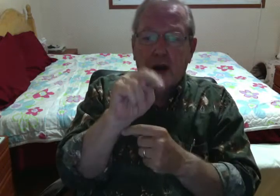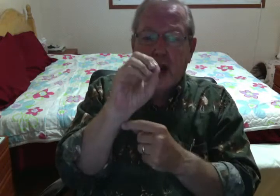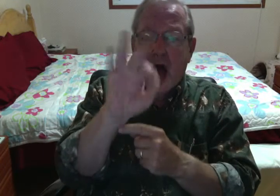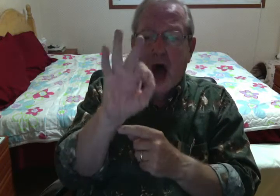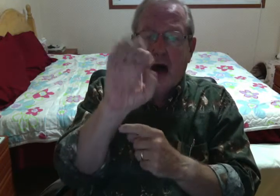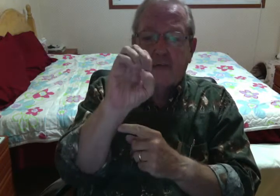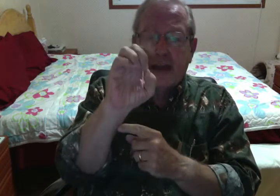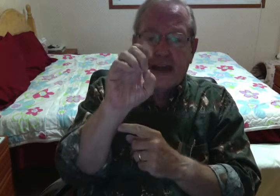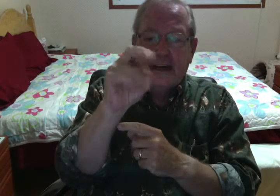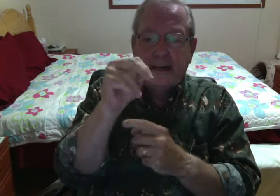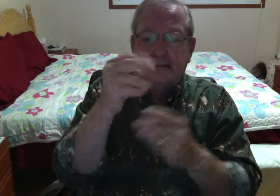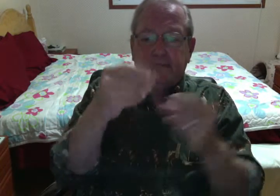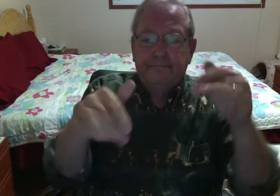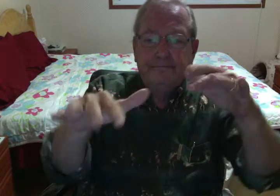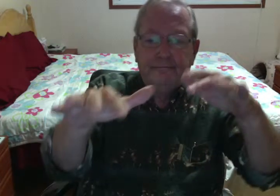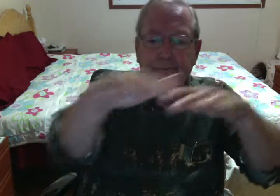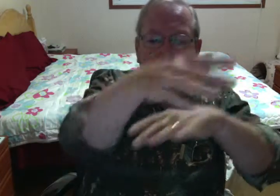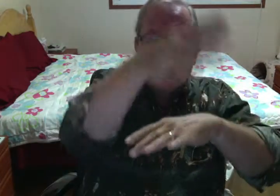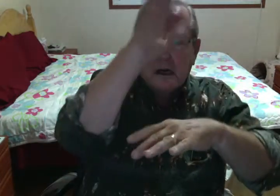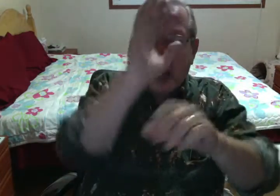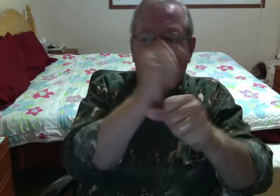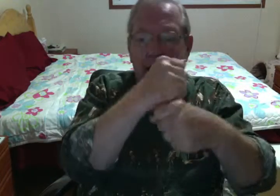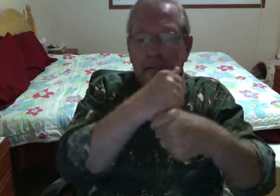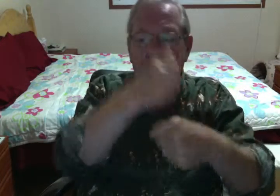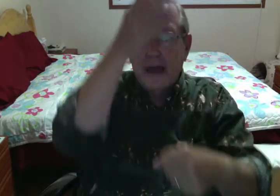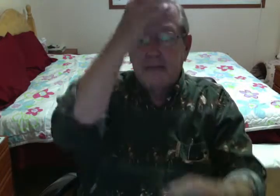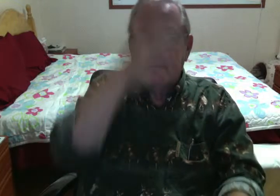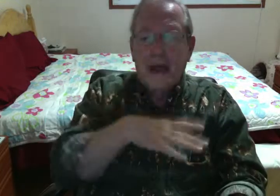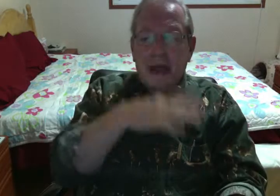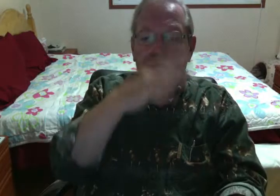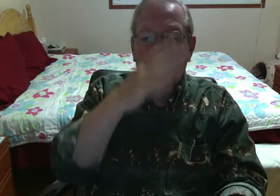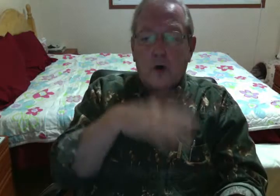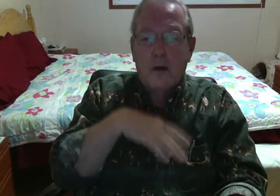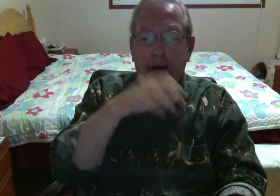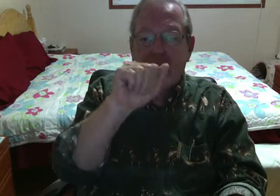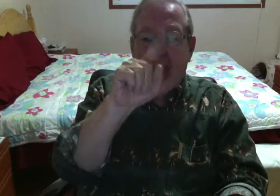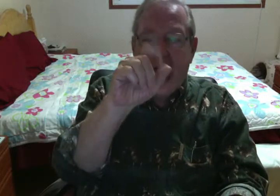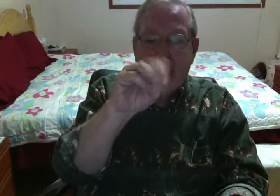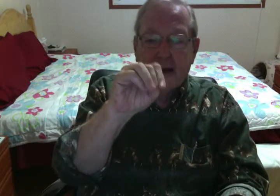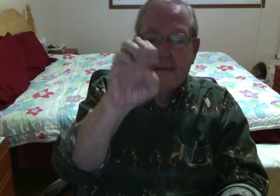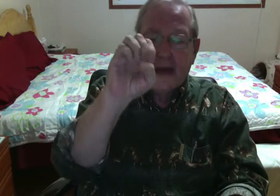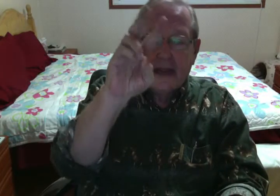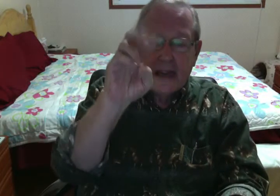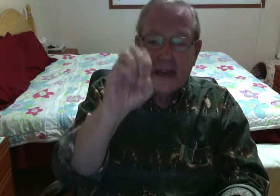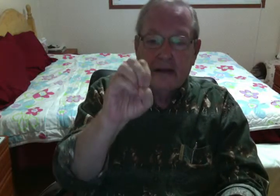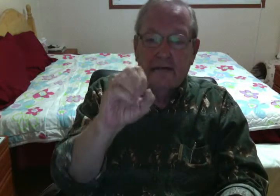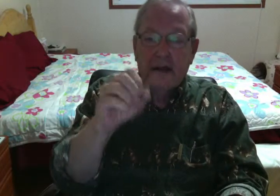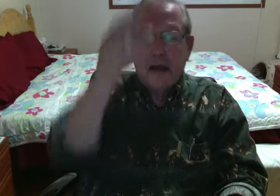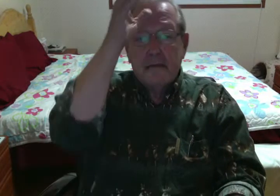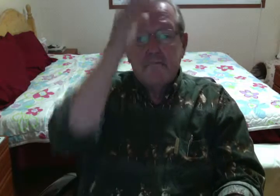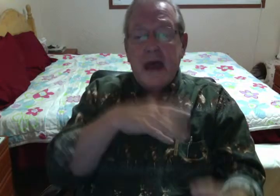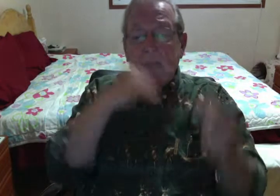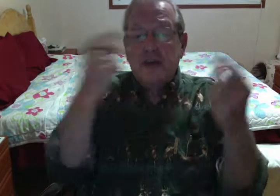of Eden, God made man, woman, Adam, and Eve. Man